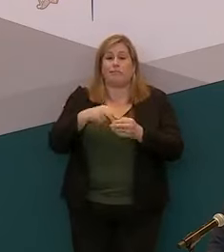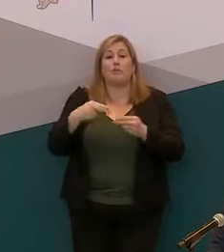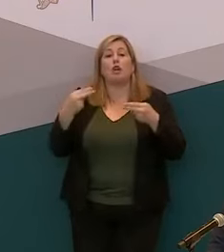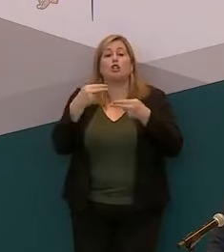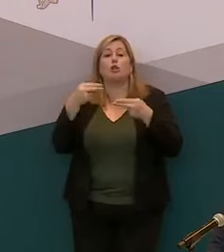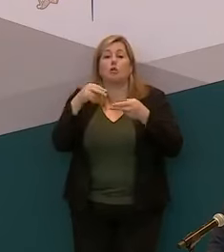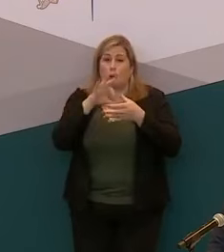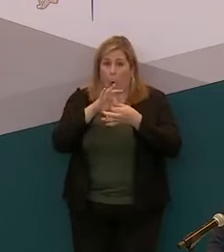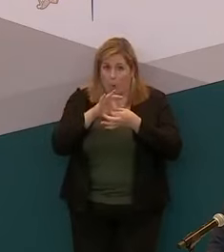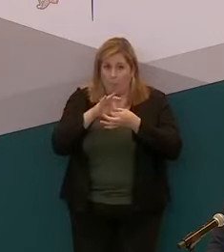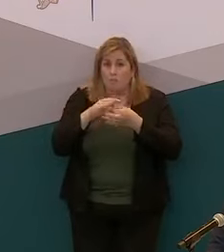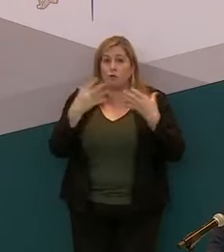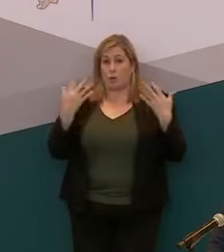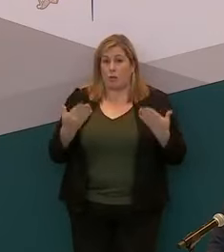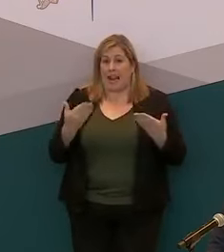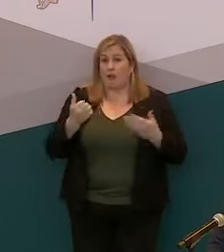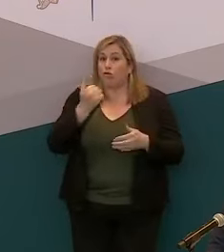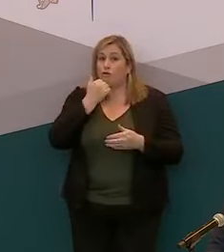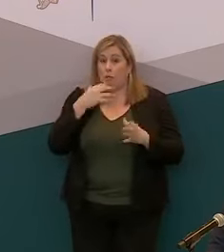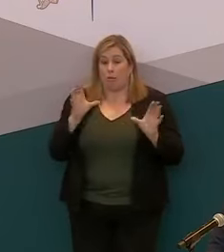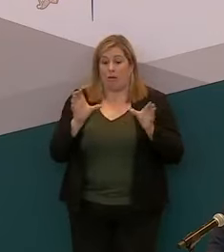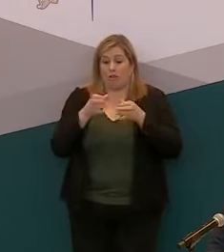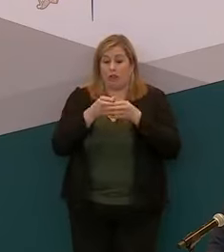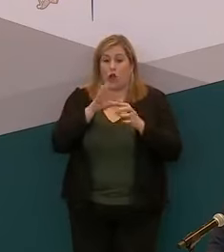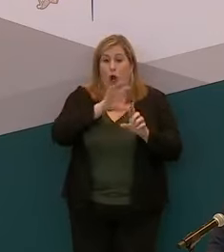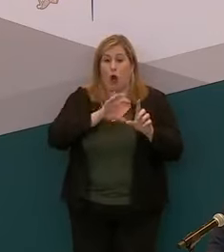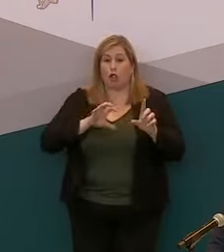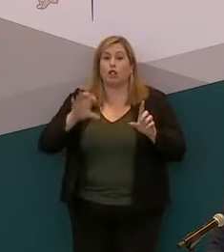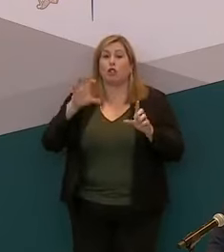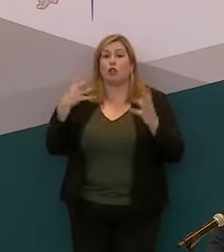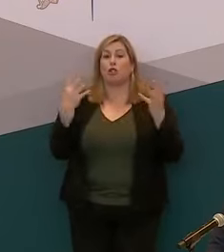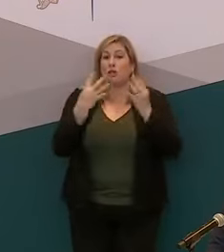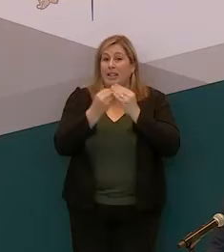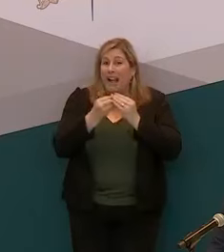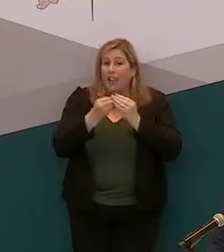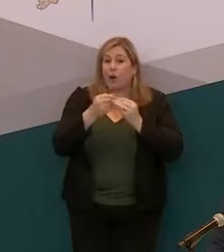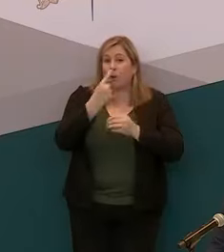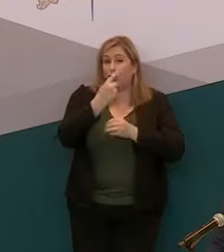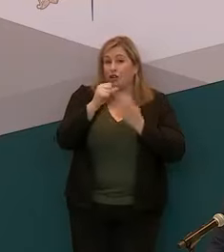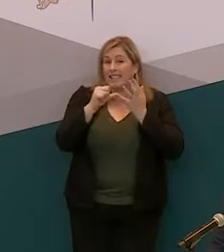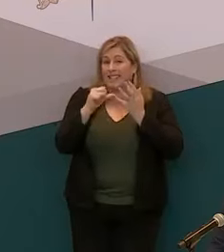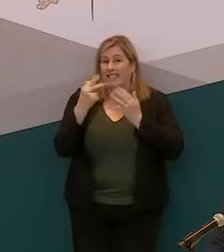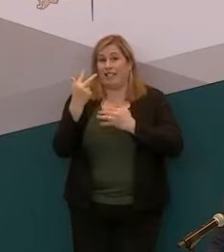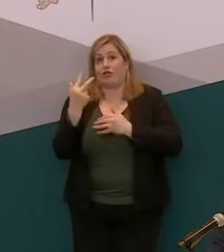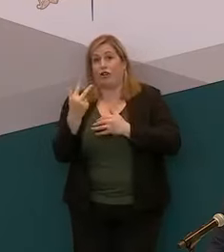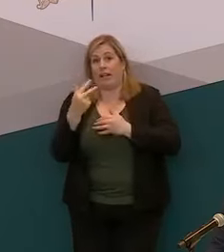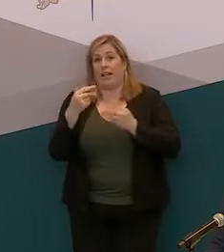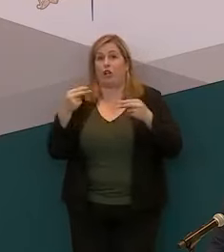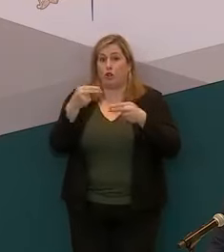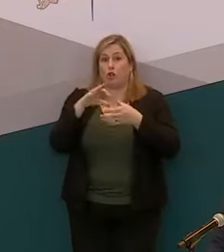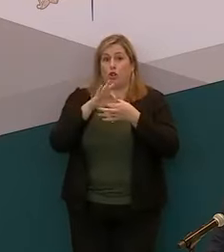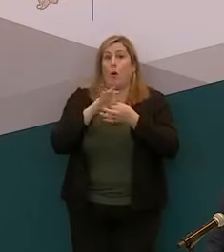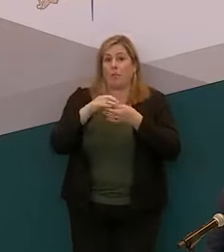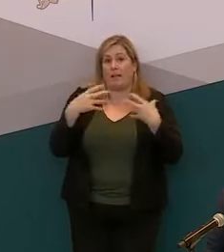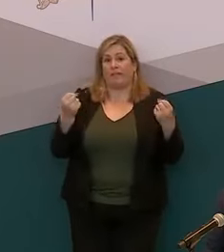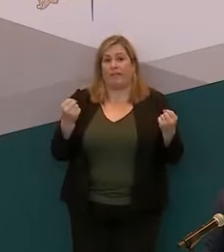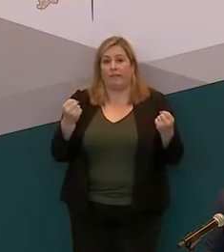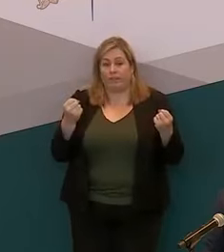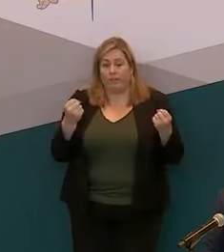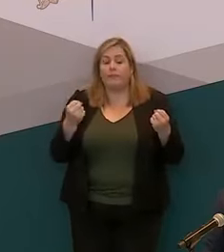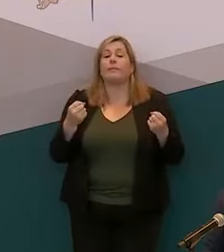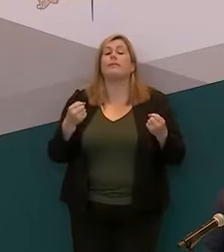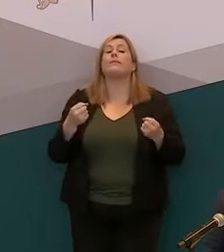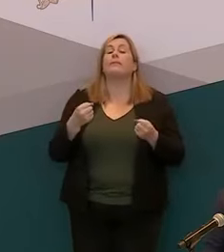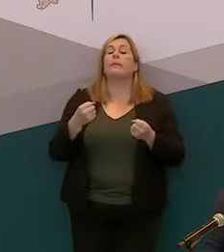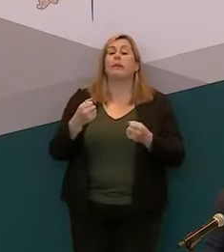now of nursing home clusters being identified is 163, and we've had reports of